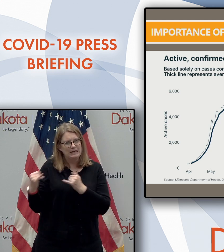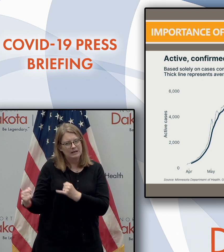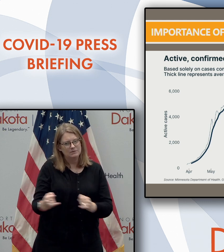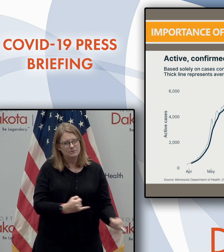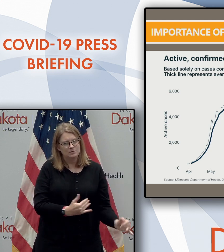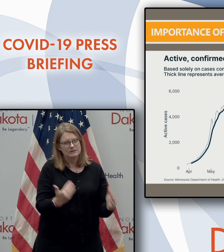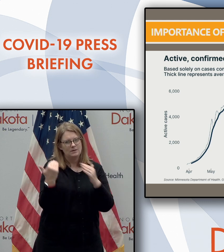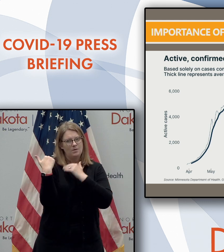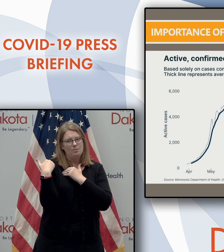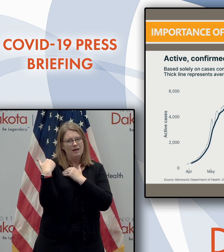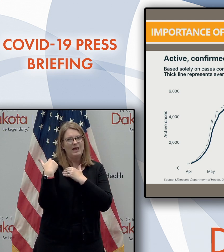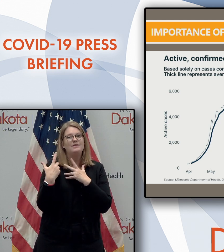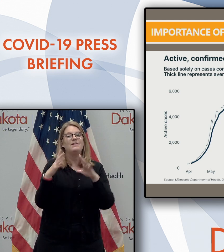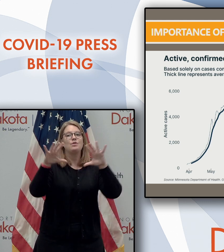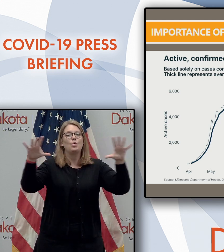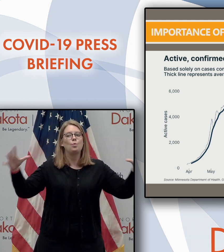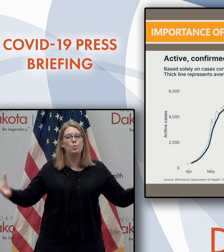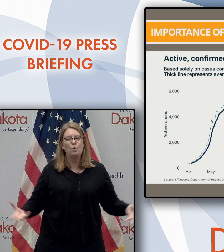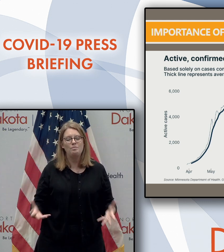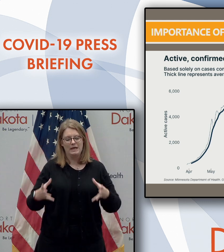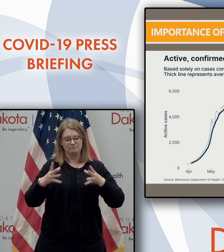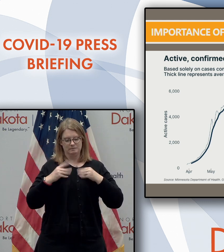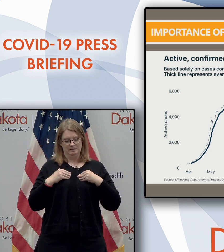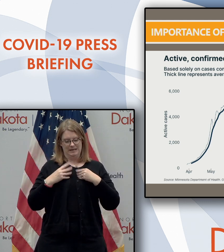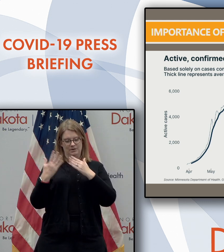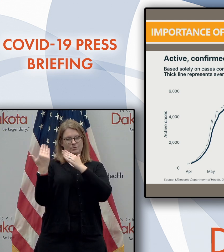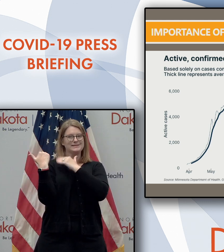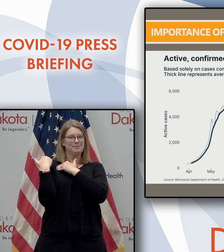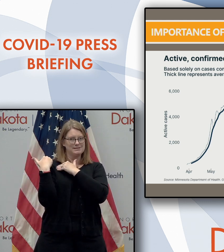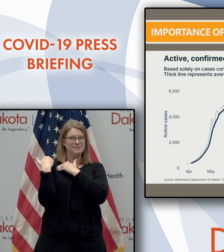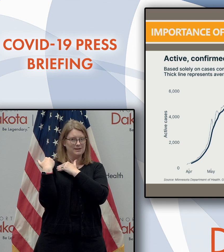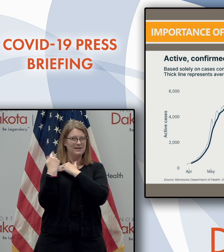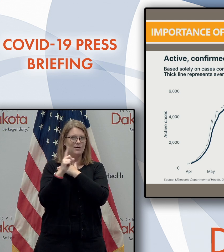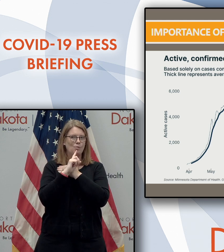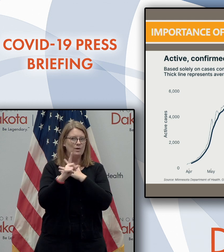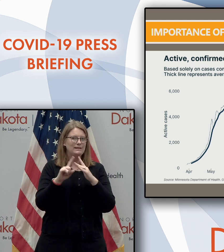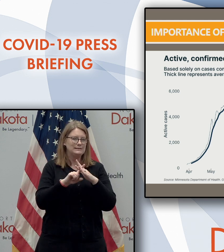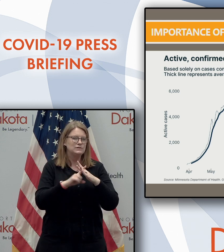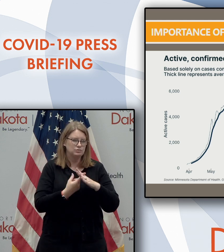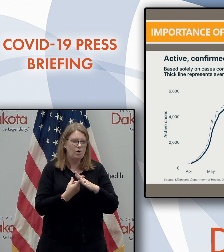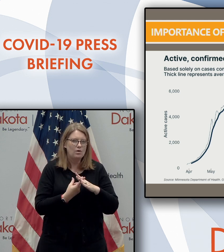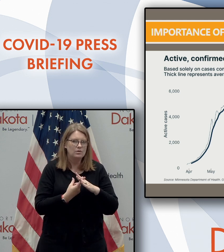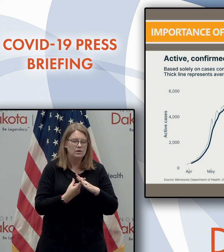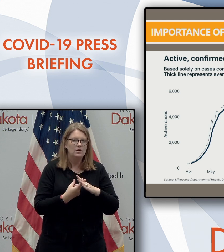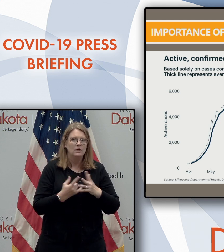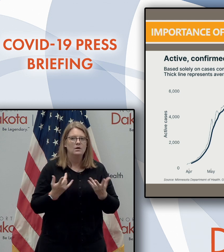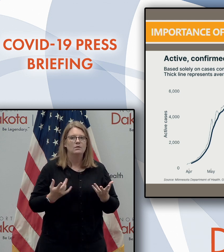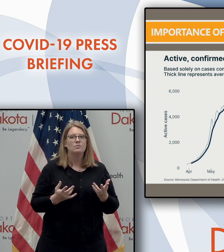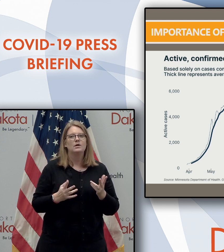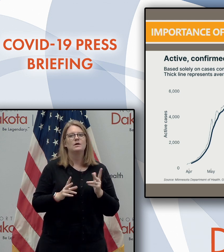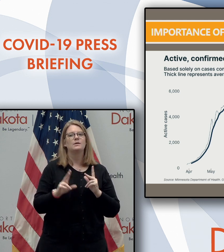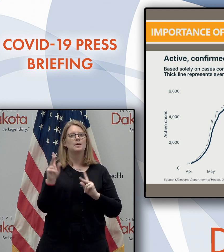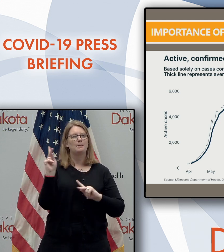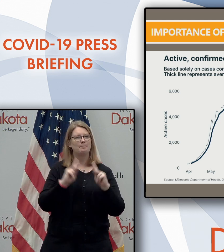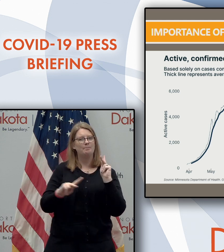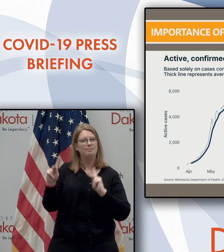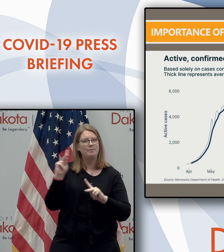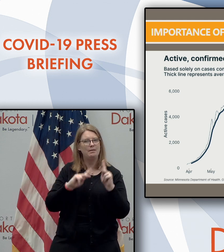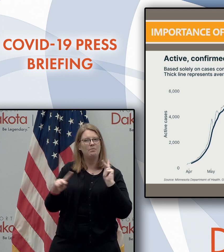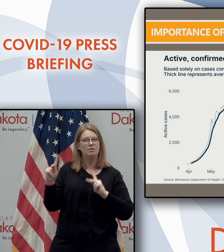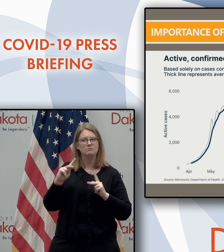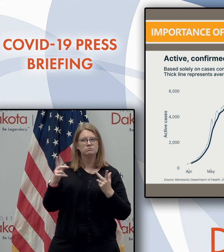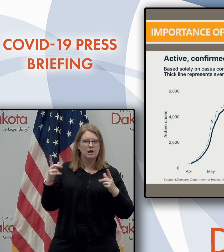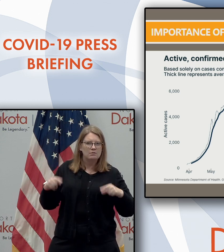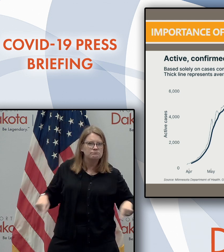collective social responsibility start to take hold where people understand that each of us can play a